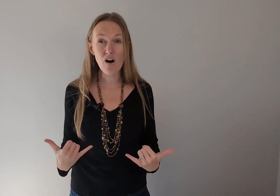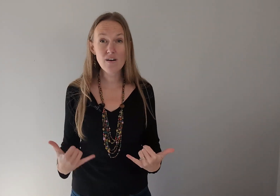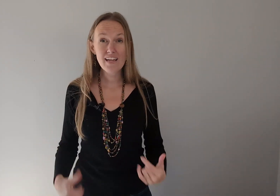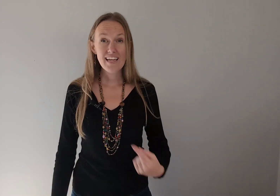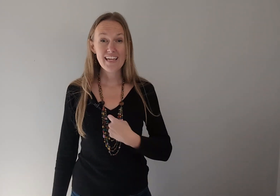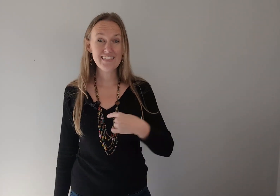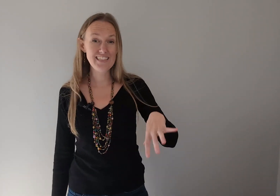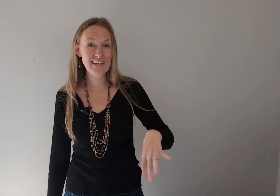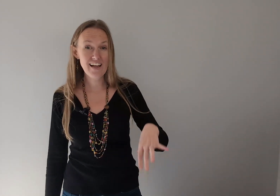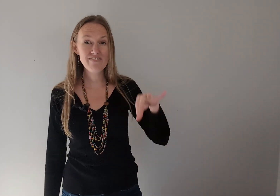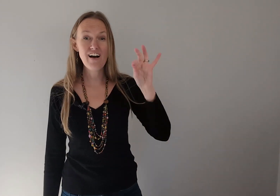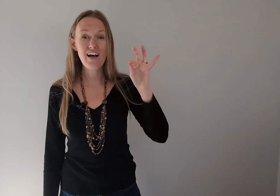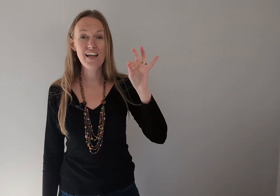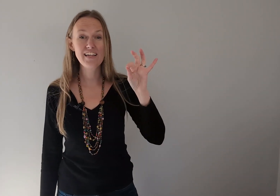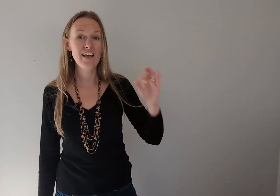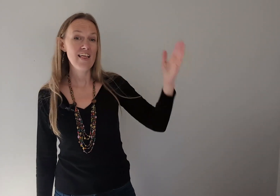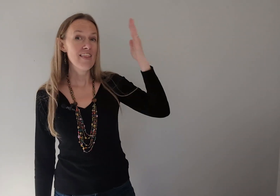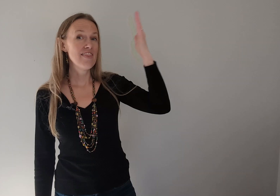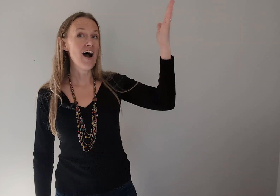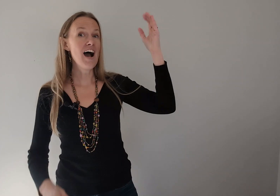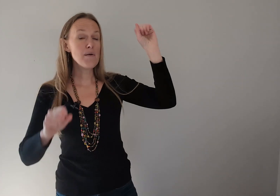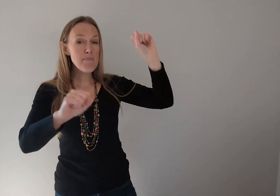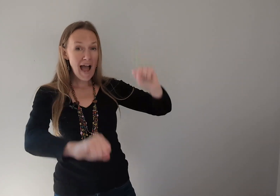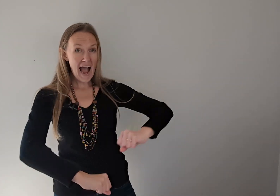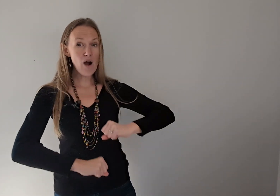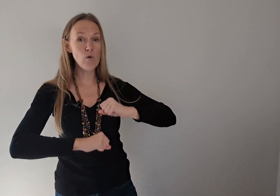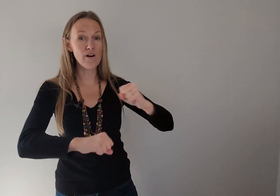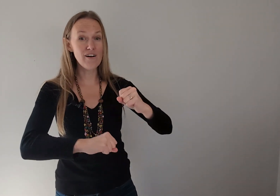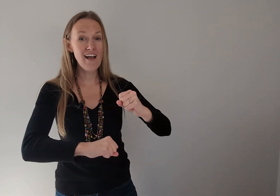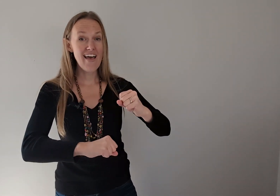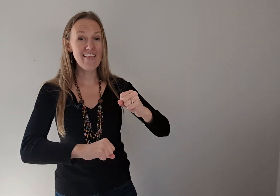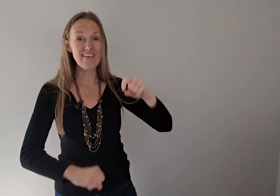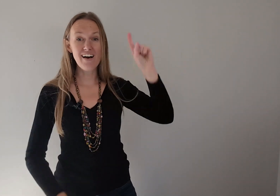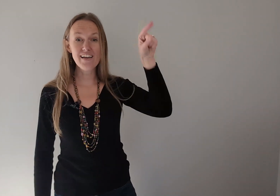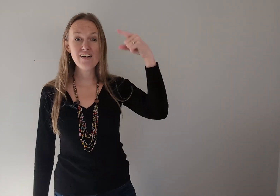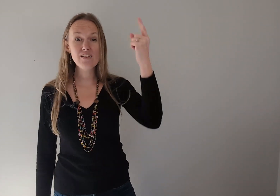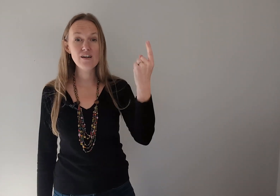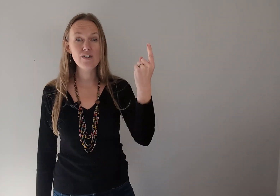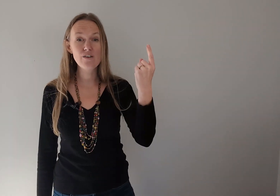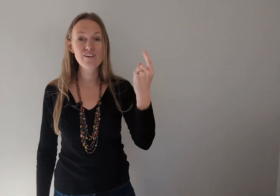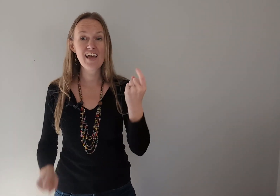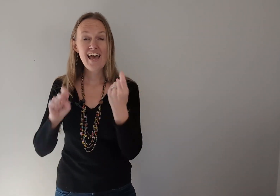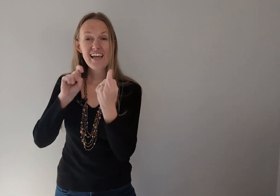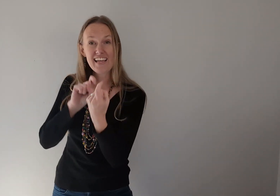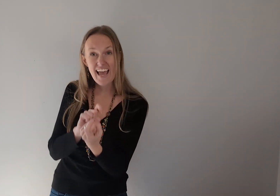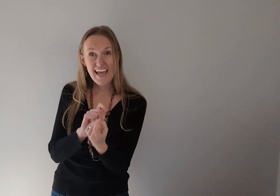now indeed I find thy power and thine alone